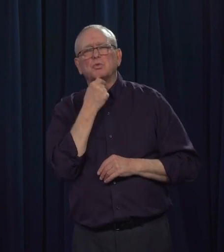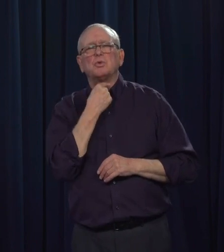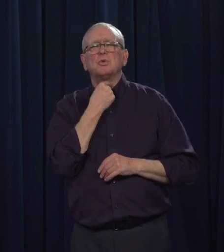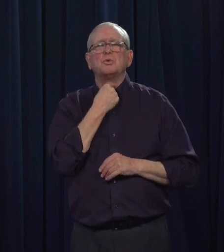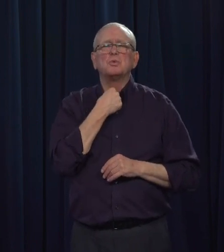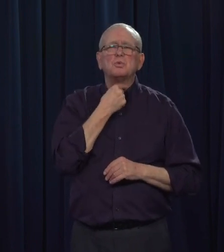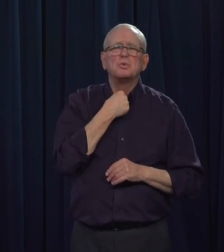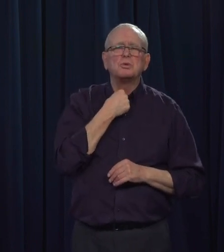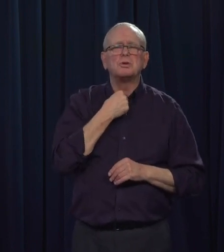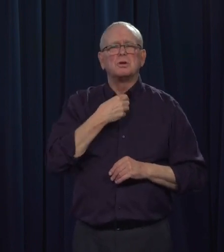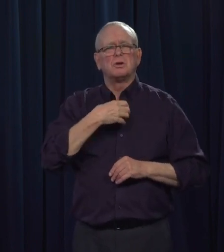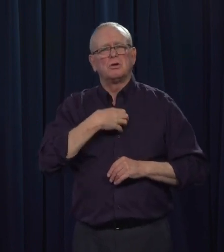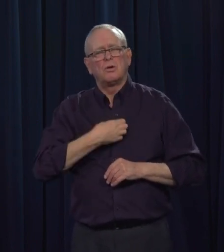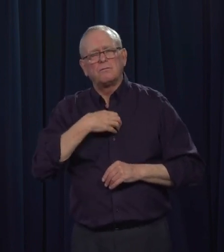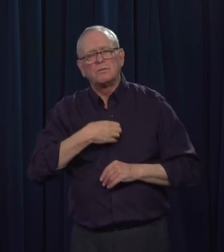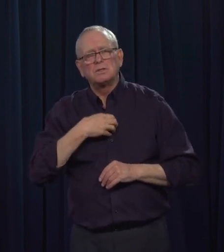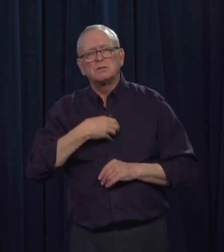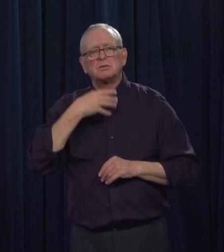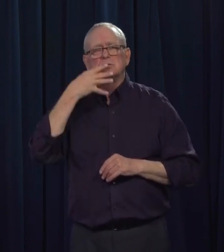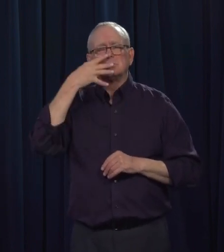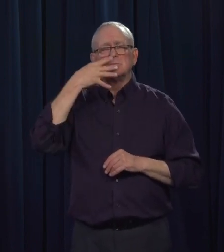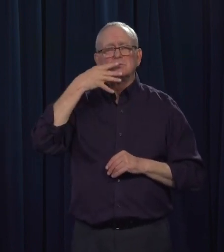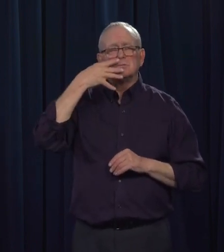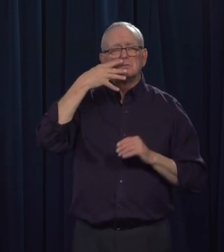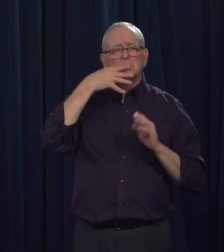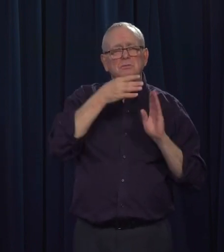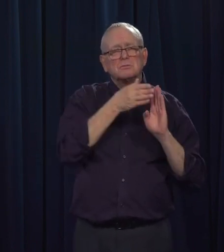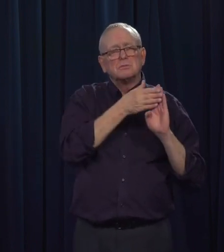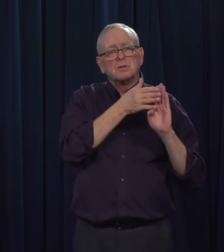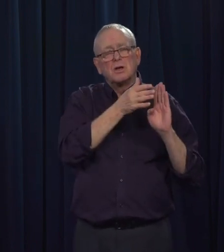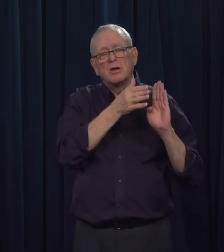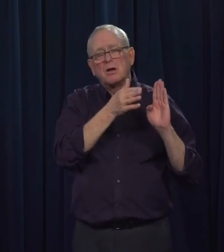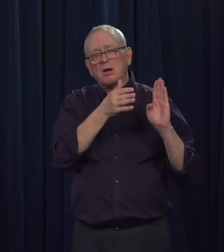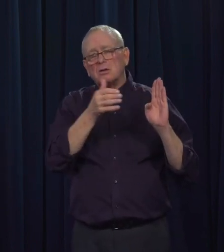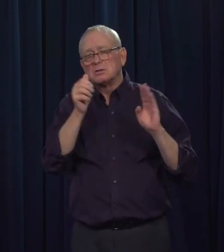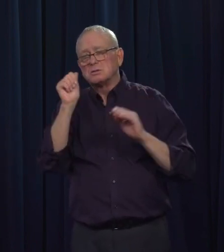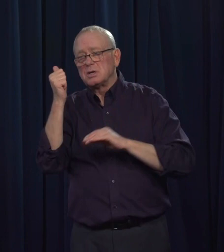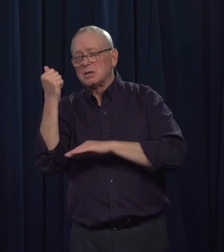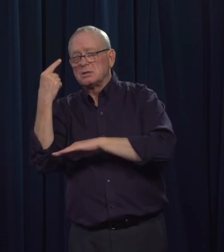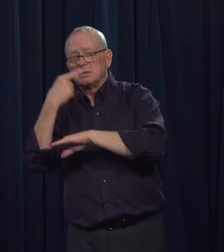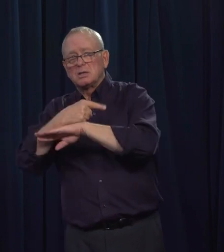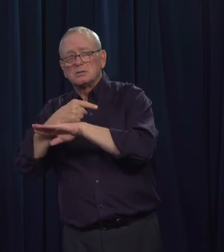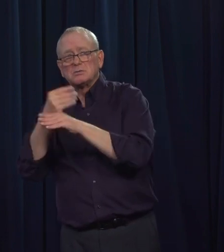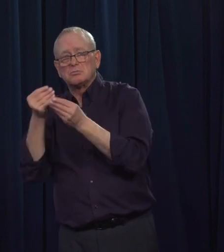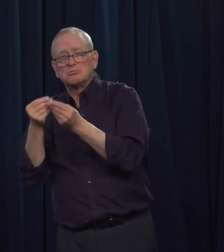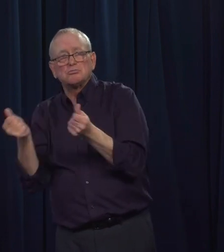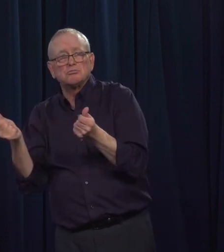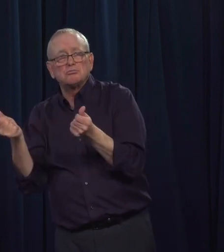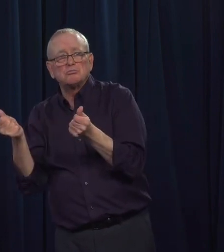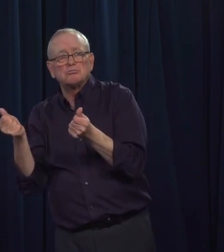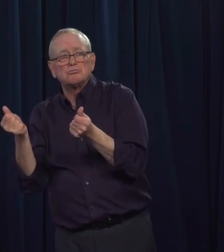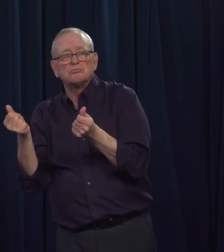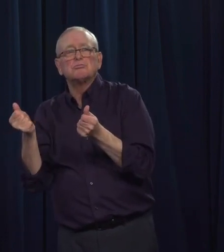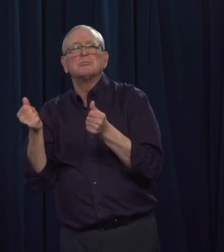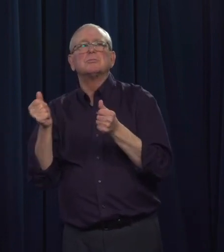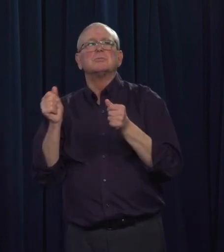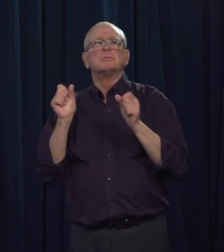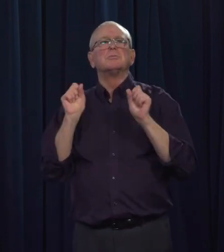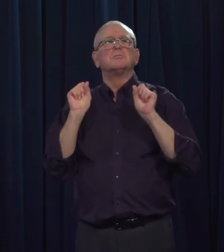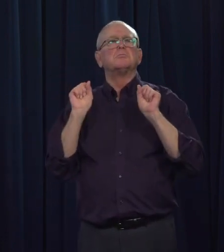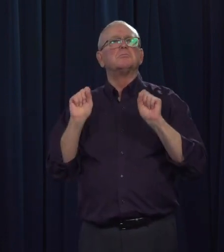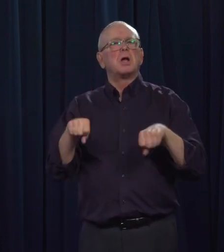stop self-isolating, again, provided your symptoms have resolved. If symptoms continue past 10